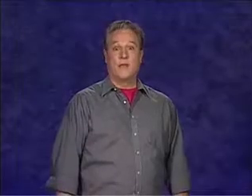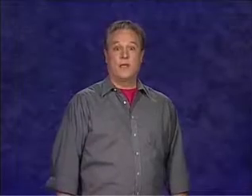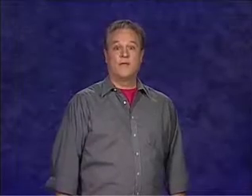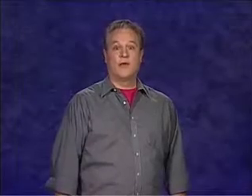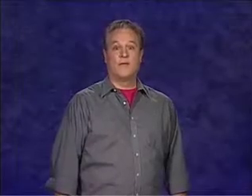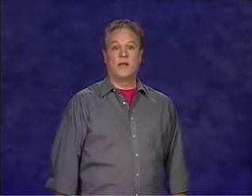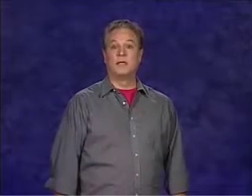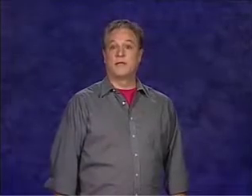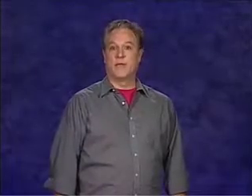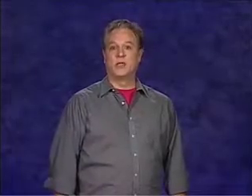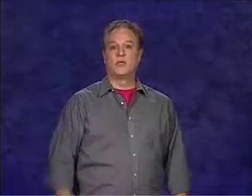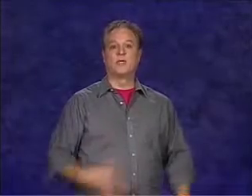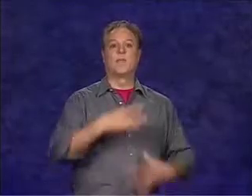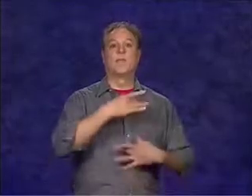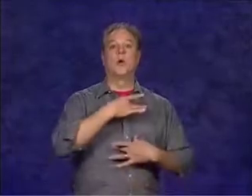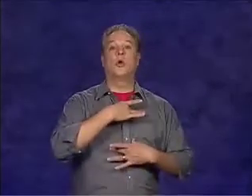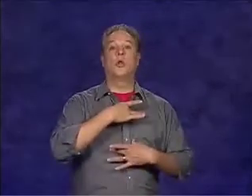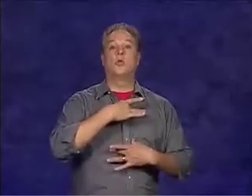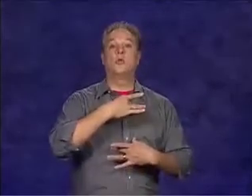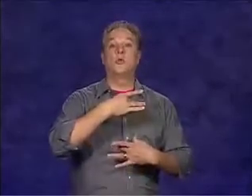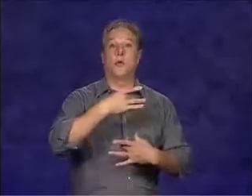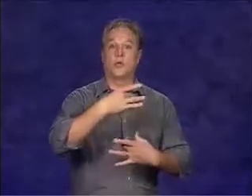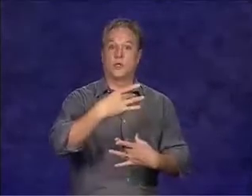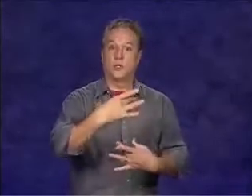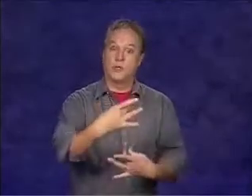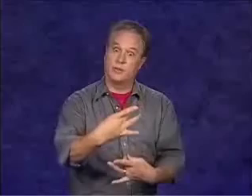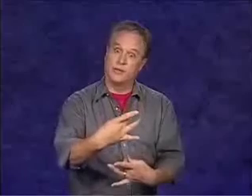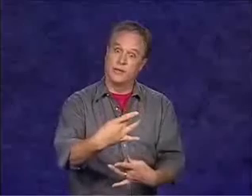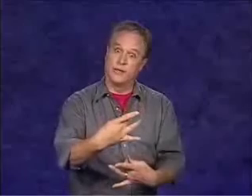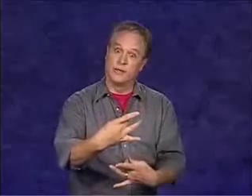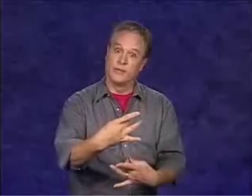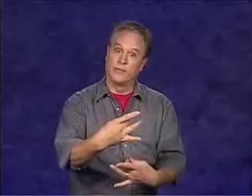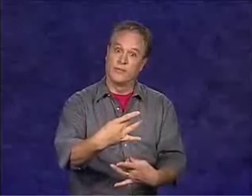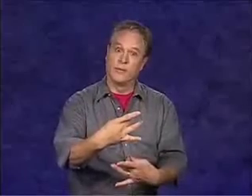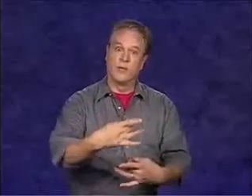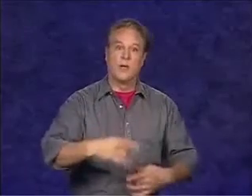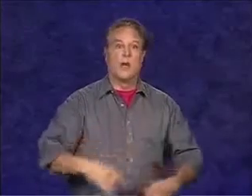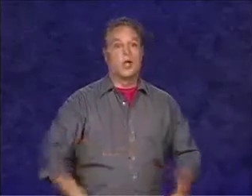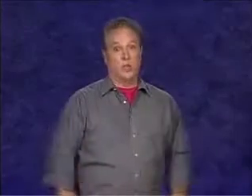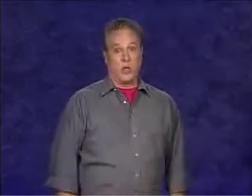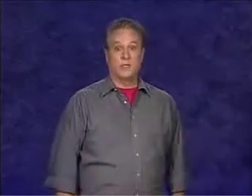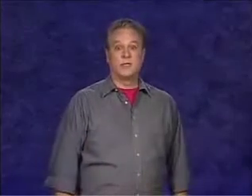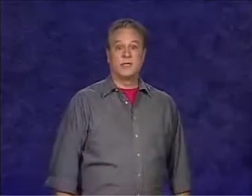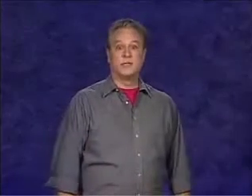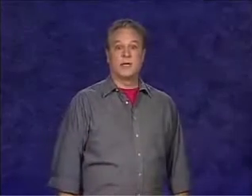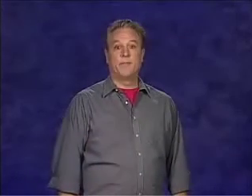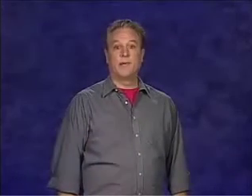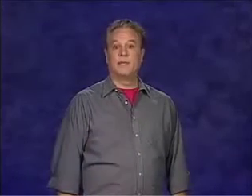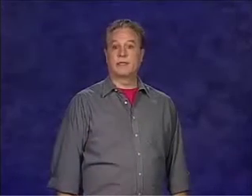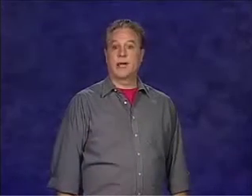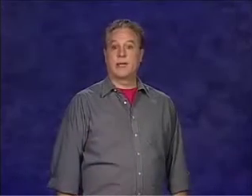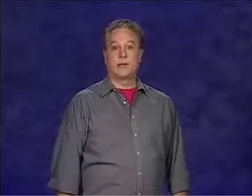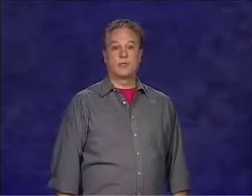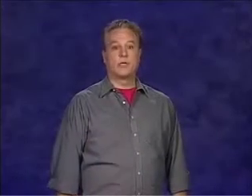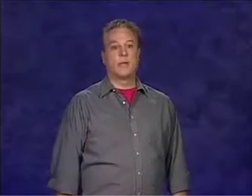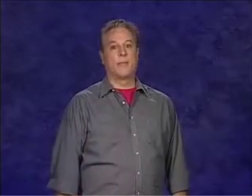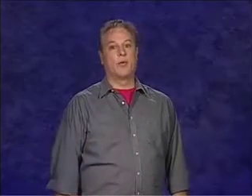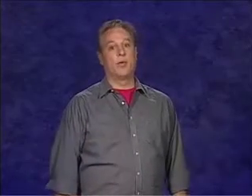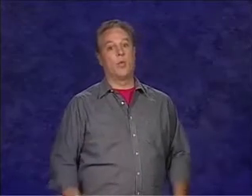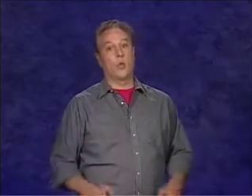Think of your feelings of interest pulling you toward what you're interested in. You'll also see some people signing interested by pulling one